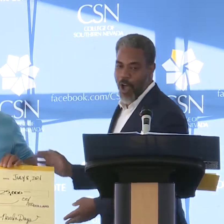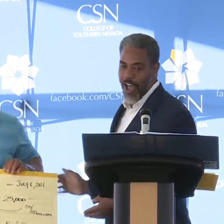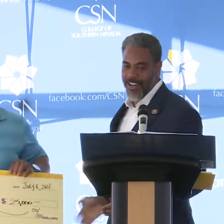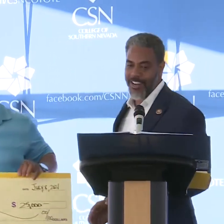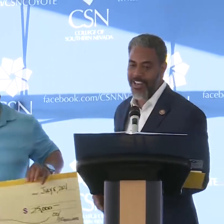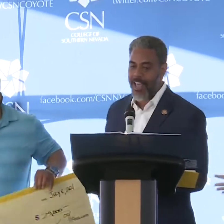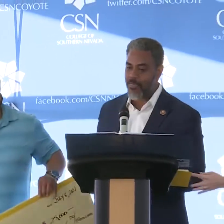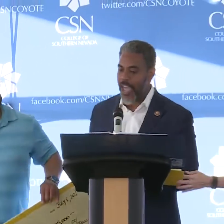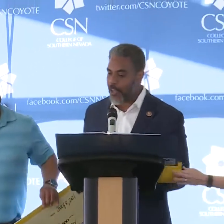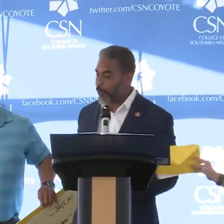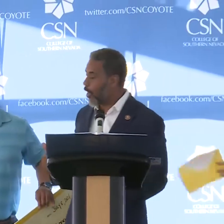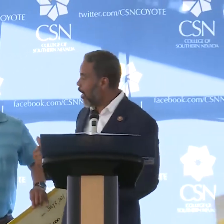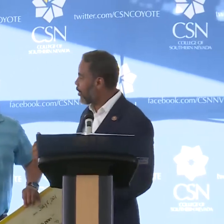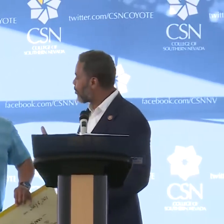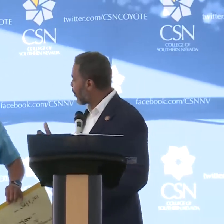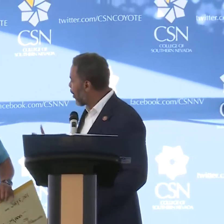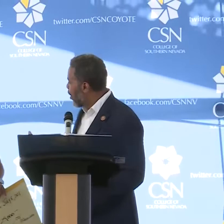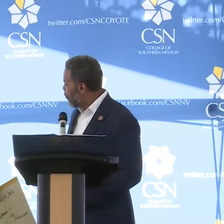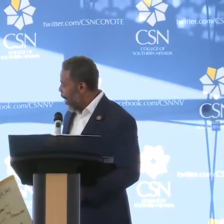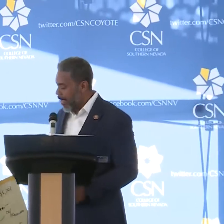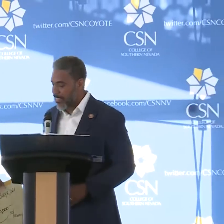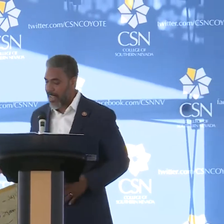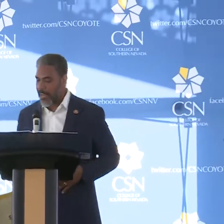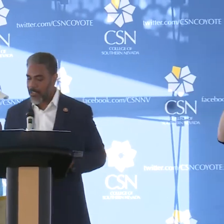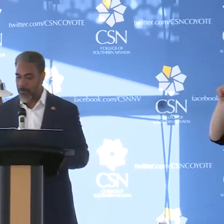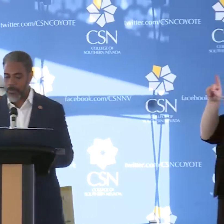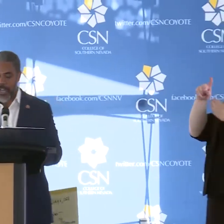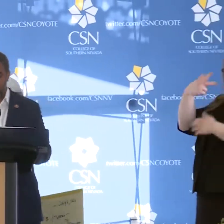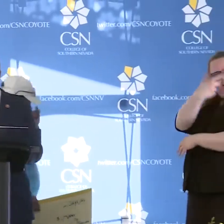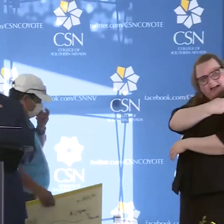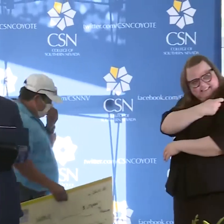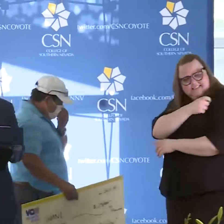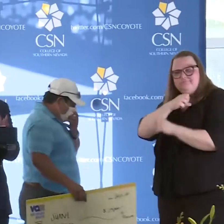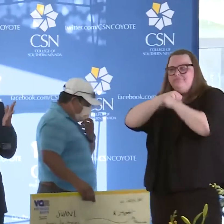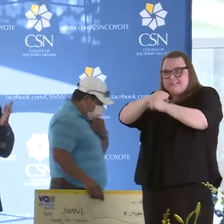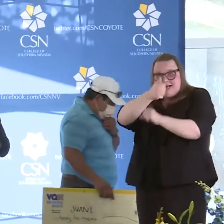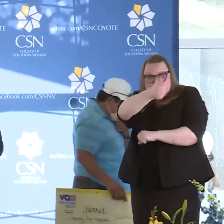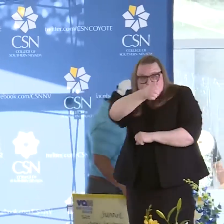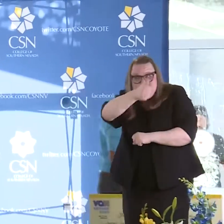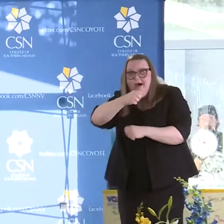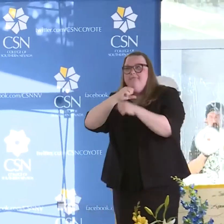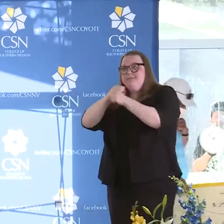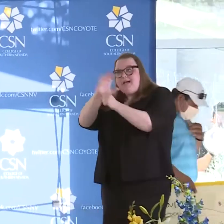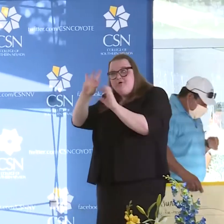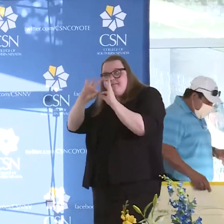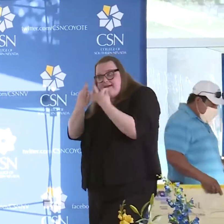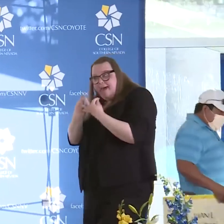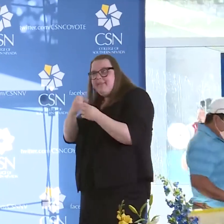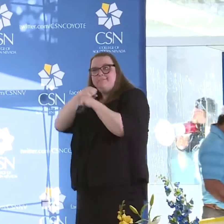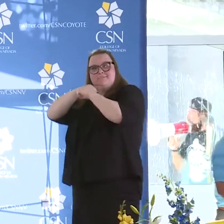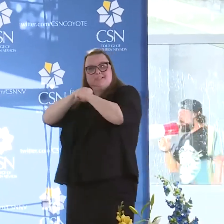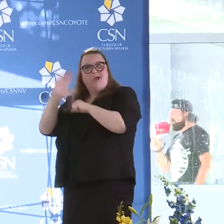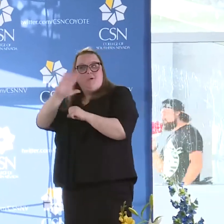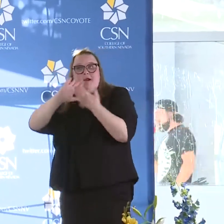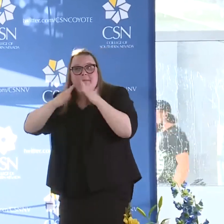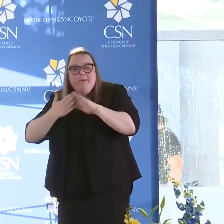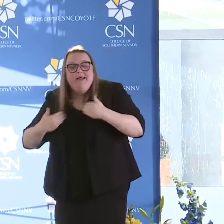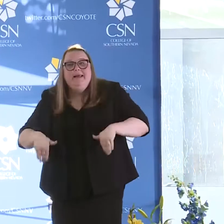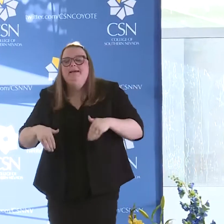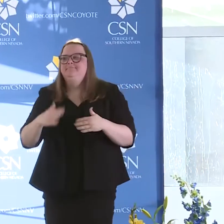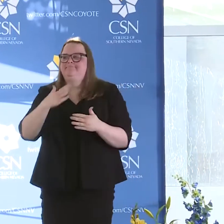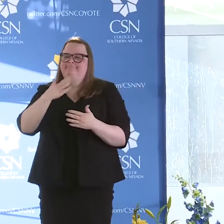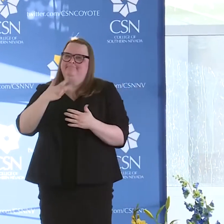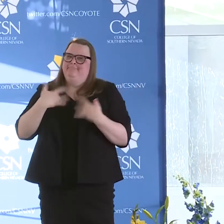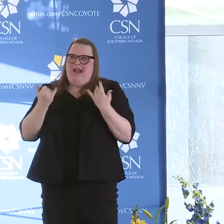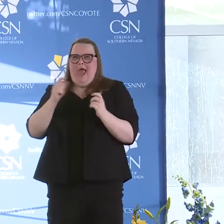Congratulations, Juan, and thank you for getting vaccinated to protect yourselves, your family, and our community. And it's my pleasure to